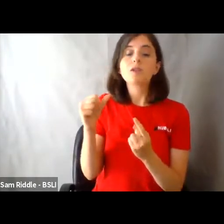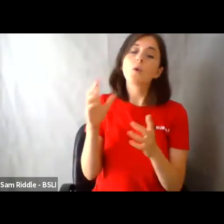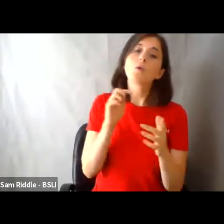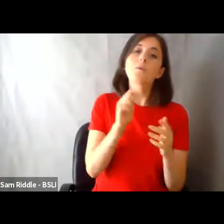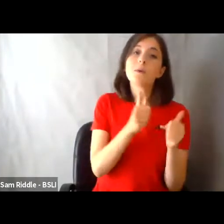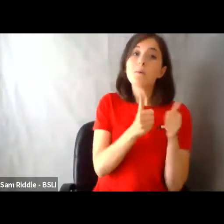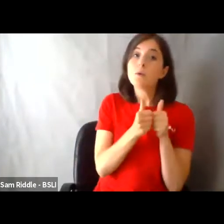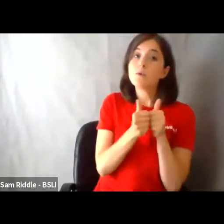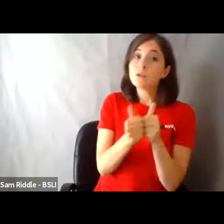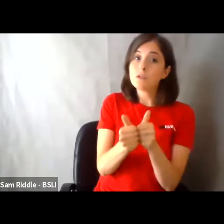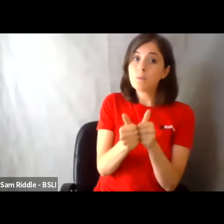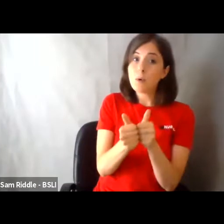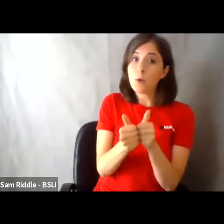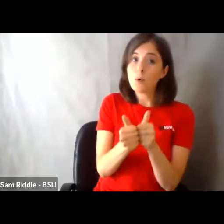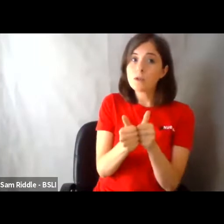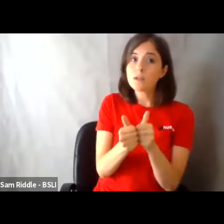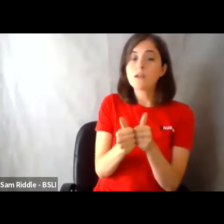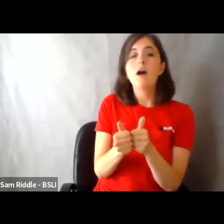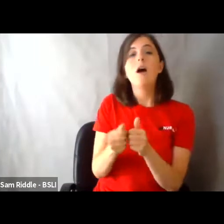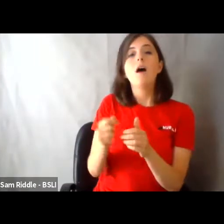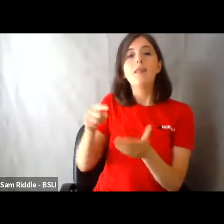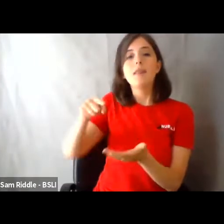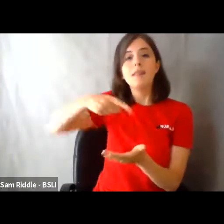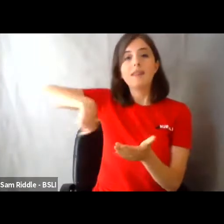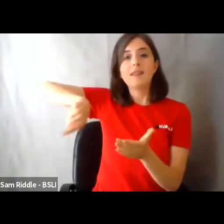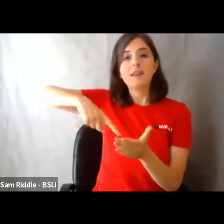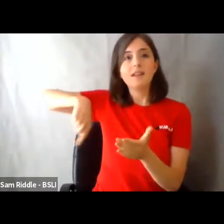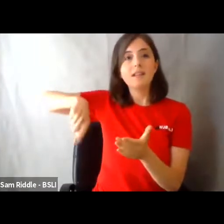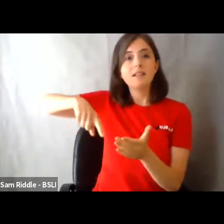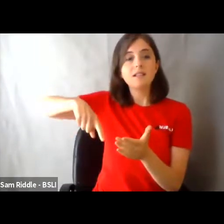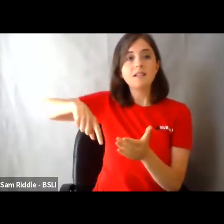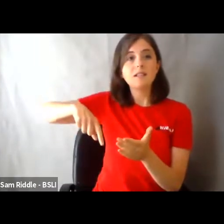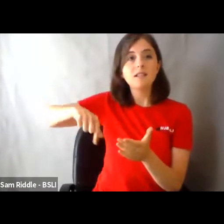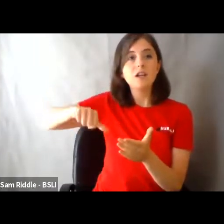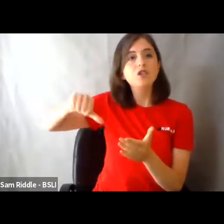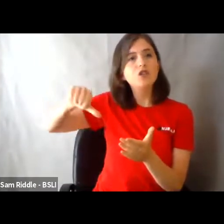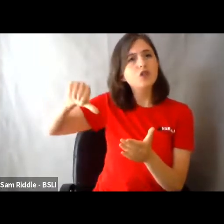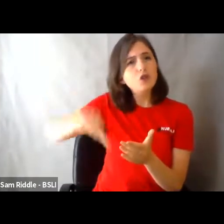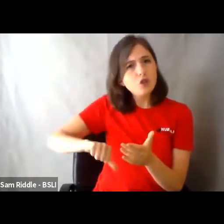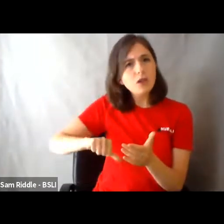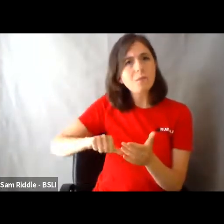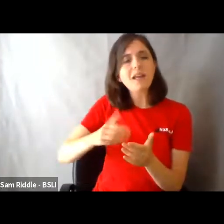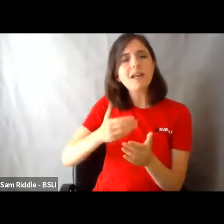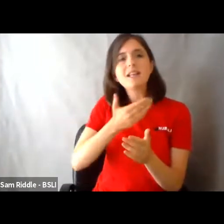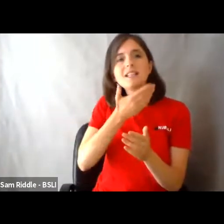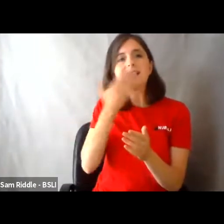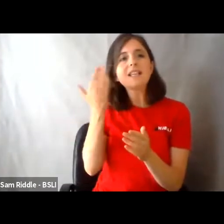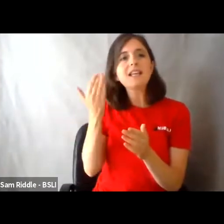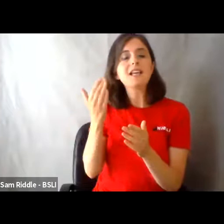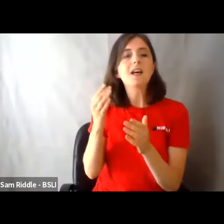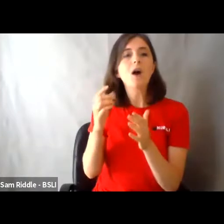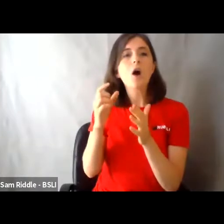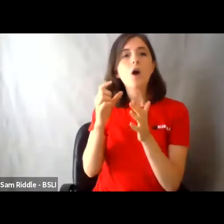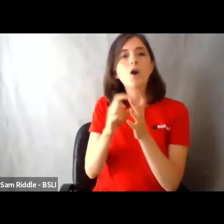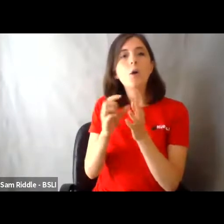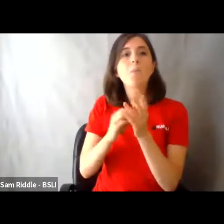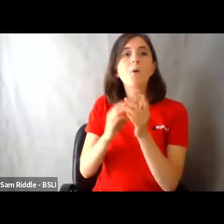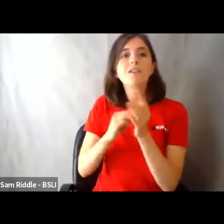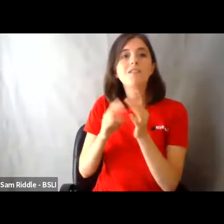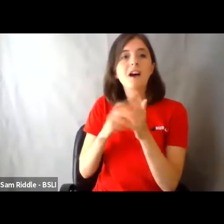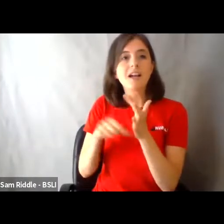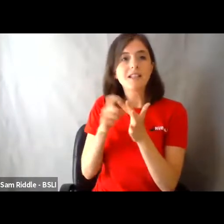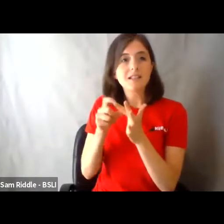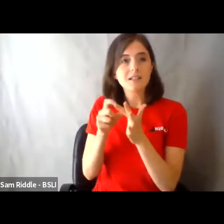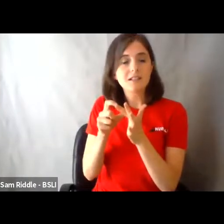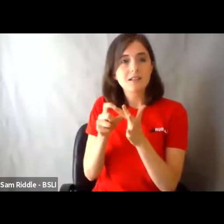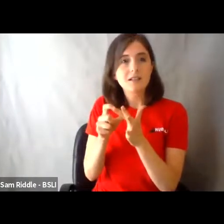that the means of subsistence should be decommodified suggest that these are not goods and services that